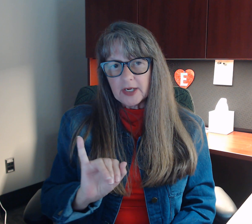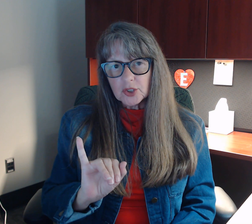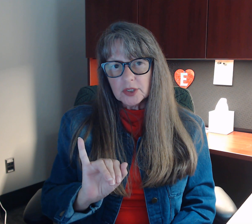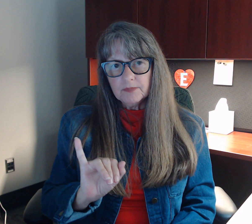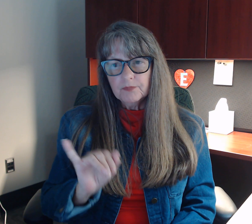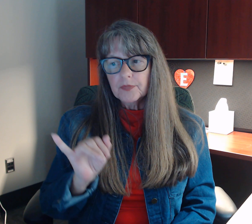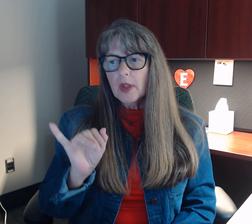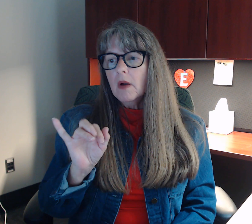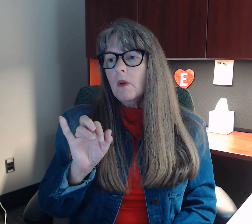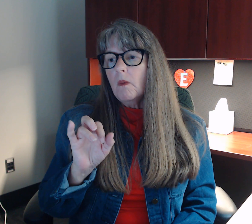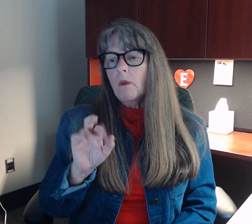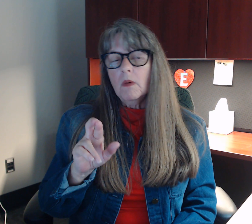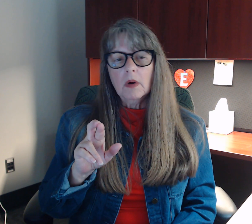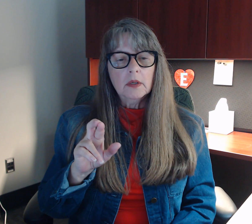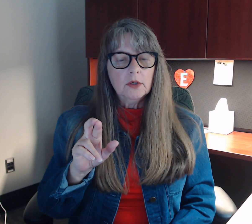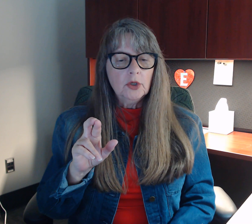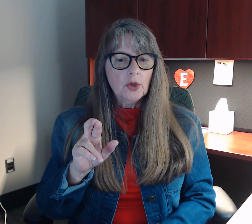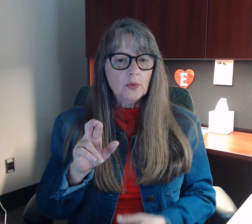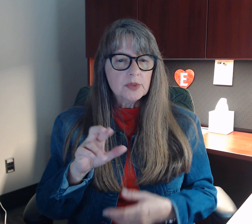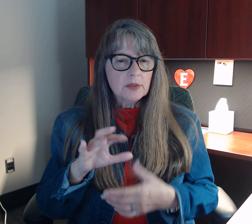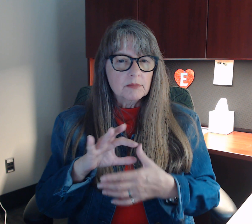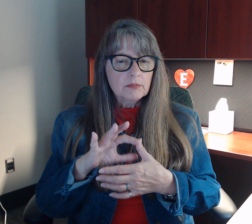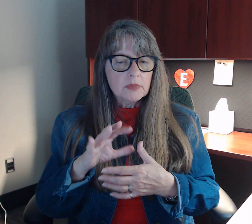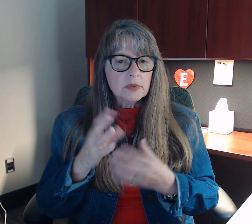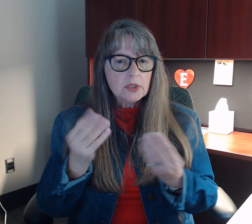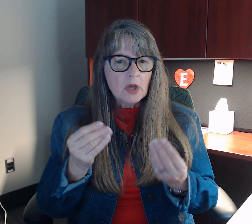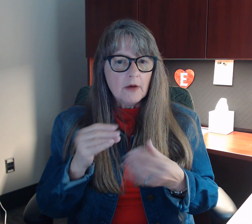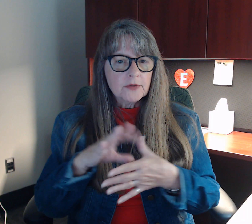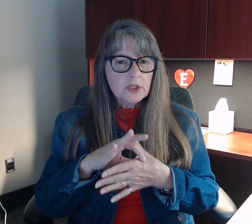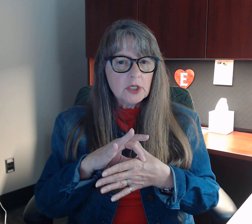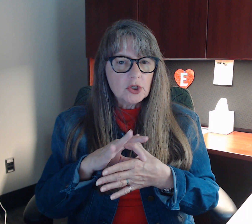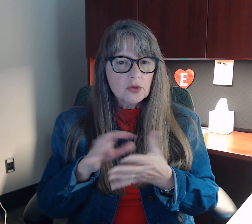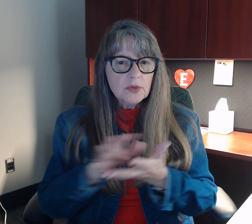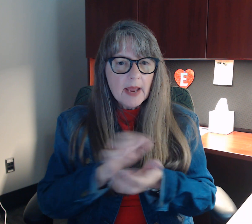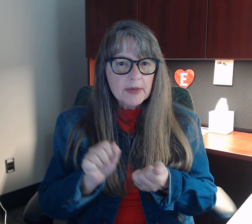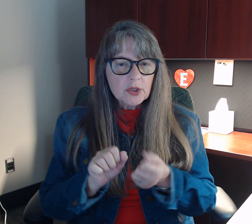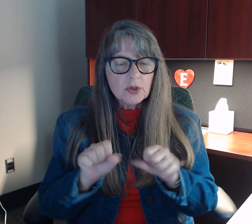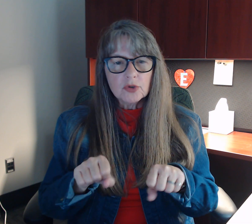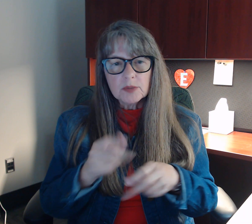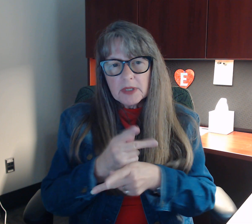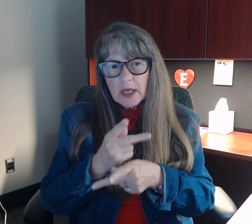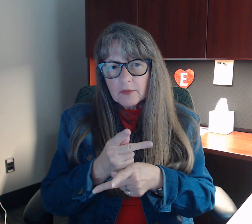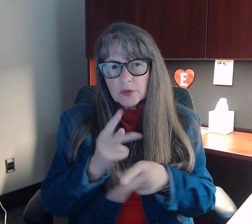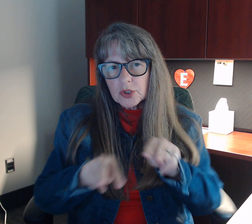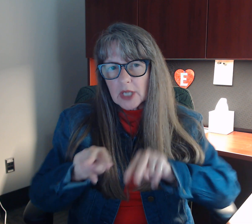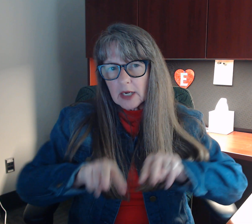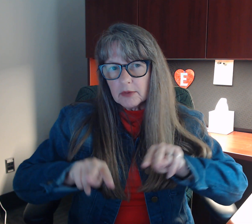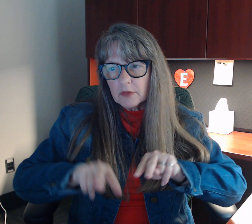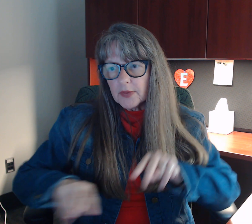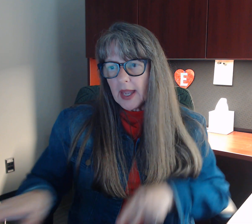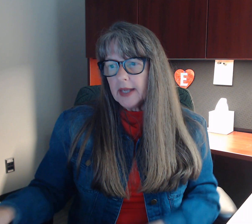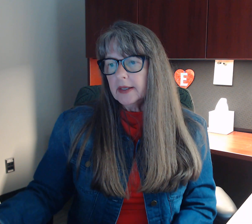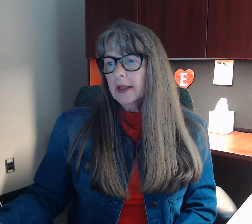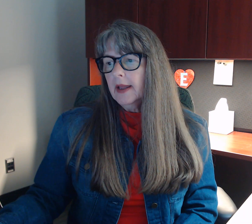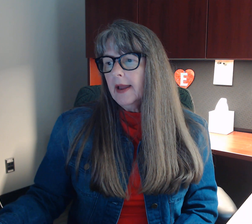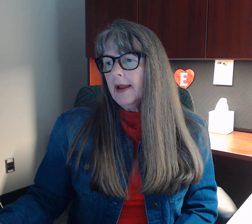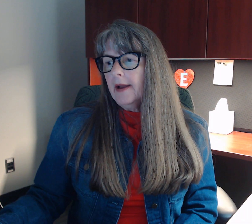infection, or some soft tissue damage. So just be careful. Just kind of look for that.